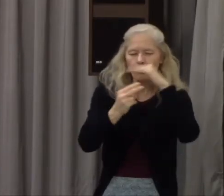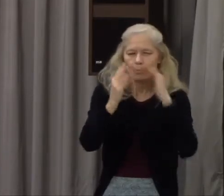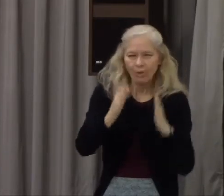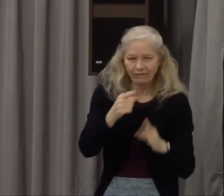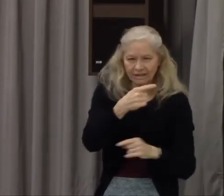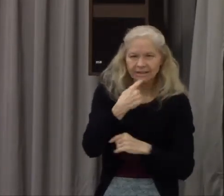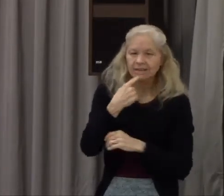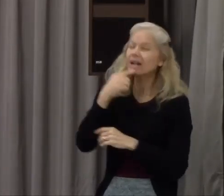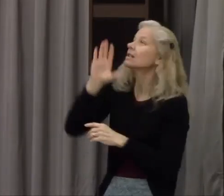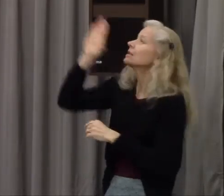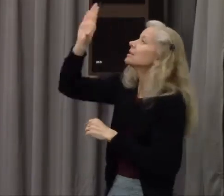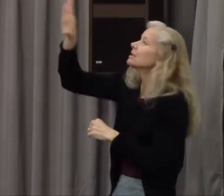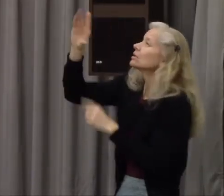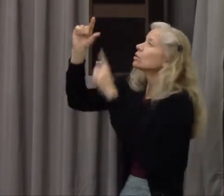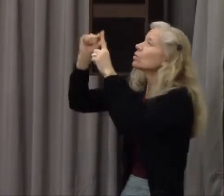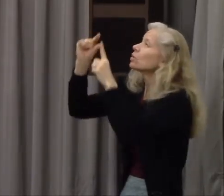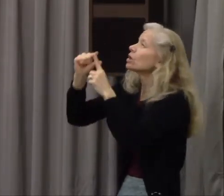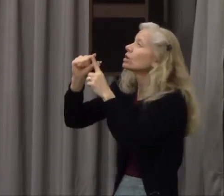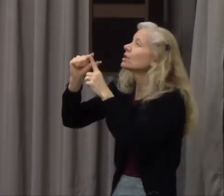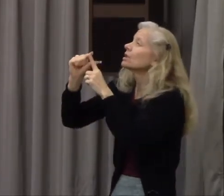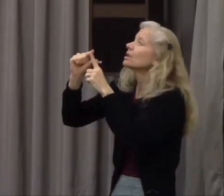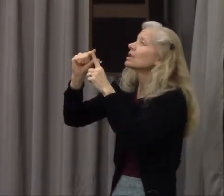Amen. Forever will have this sword. Thank you, Lord.